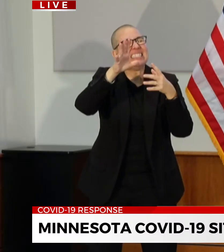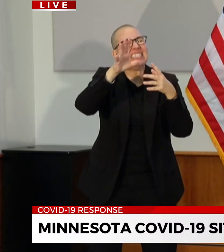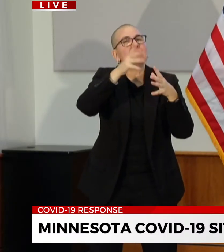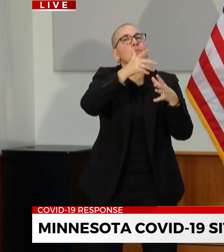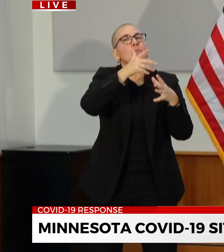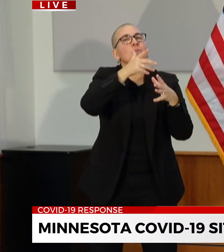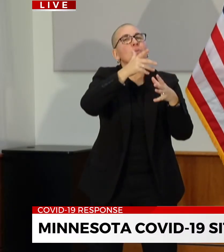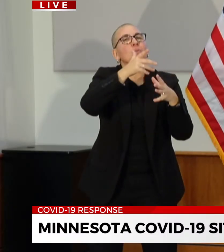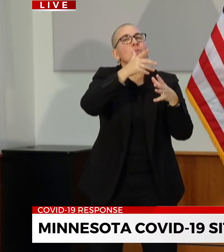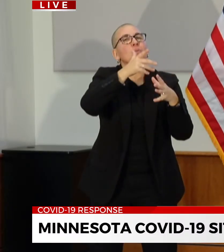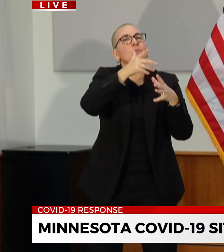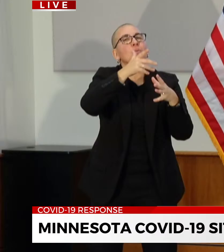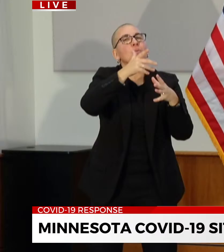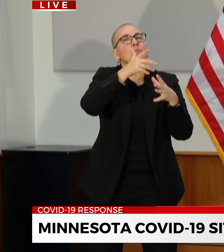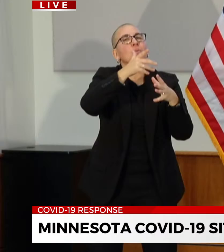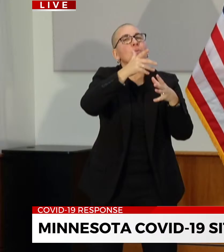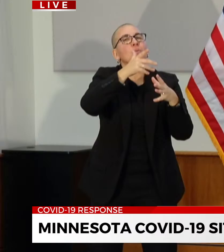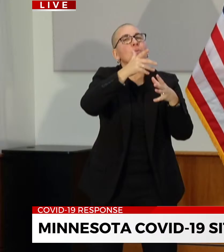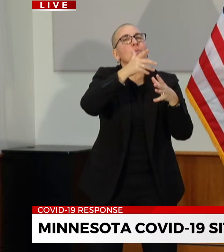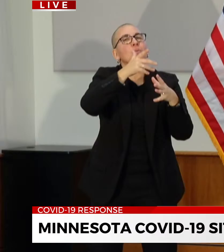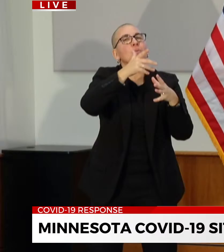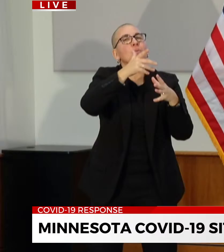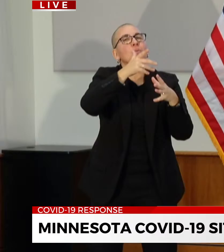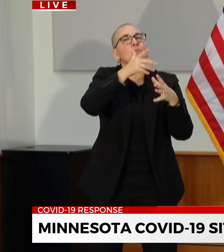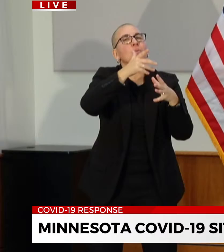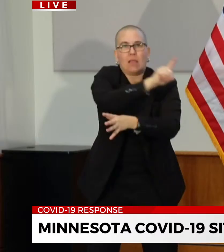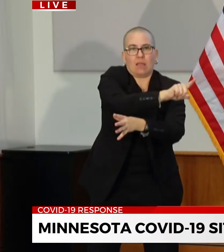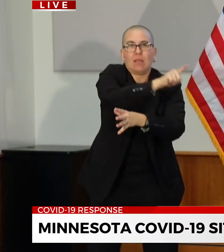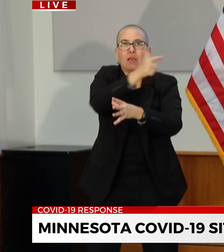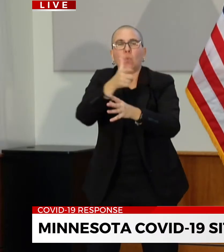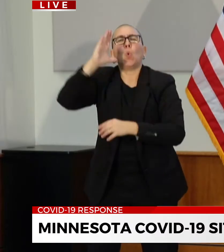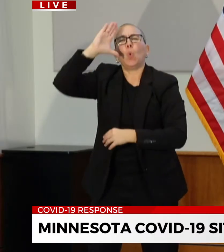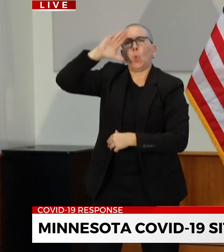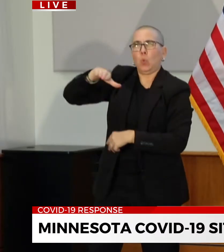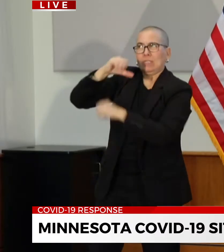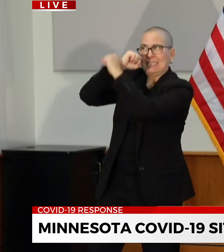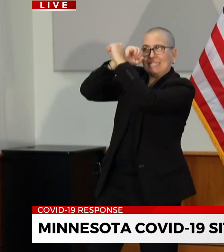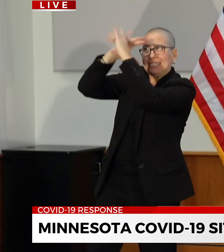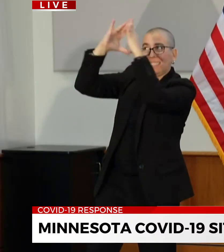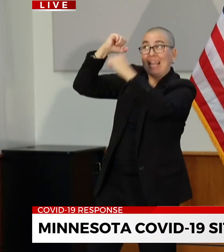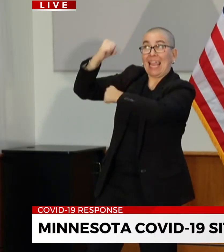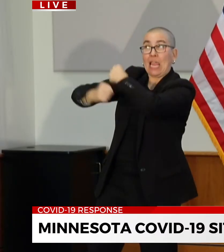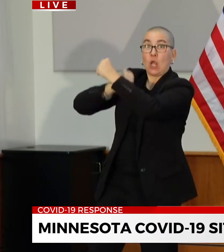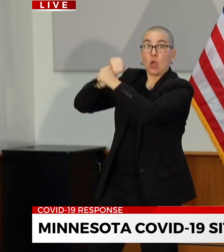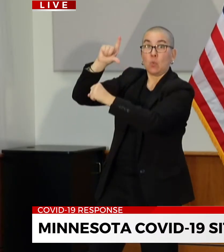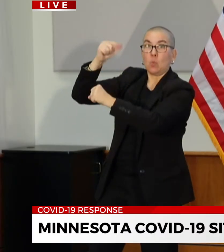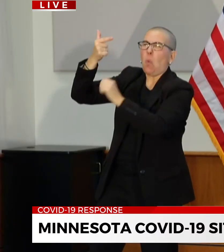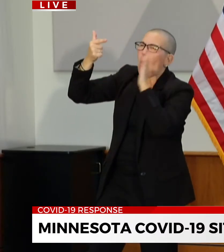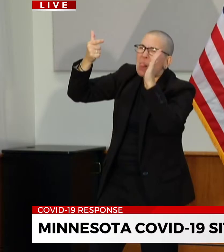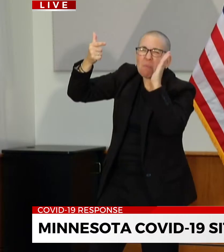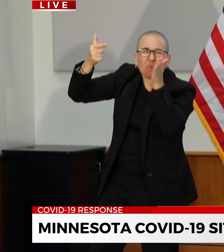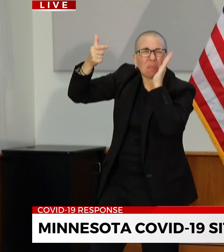can look forward to better days in 2021. But we want to get to that point as quickly and with